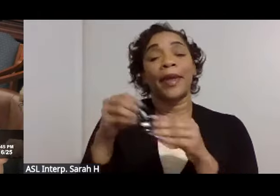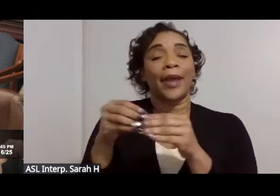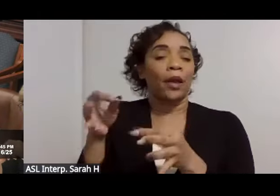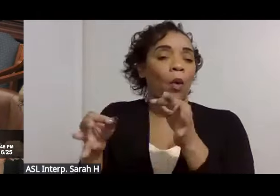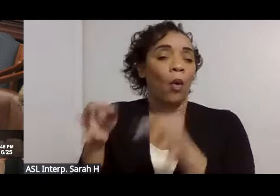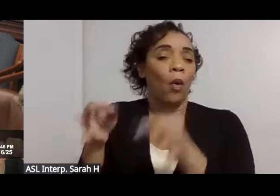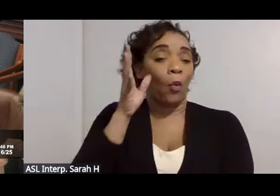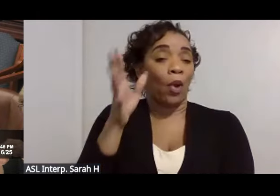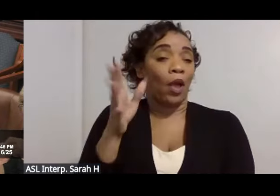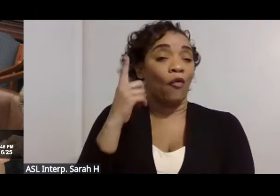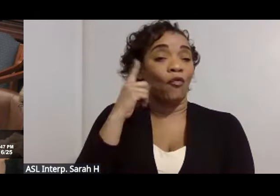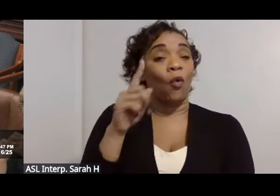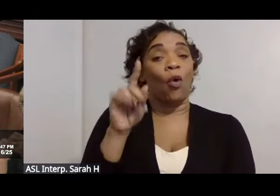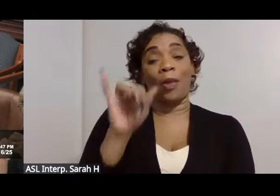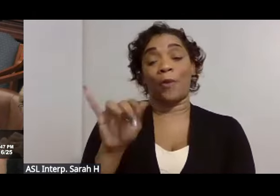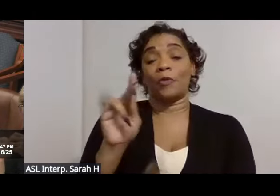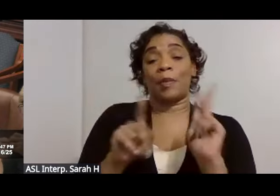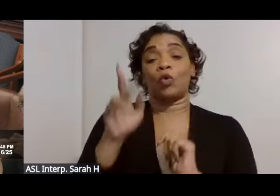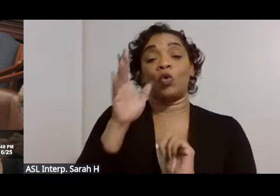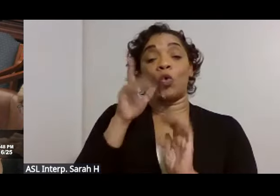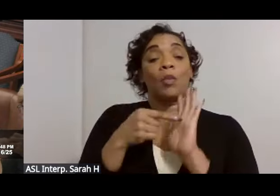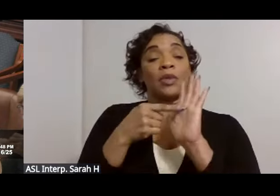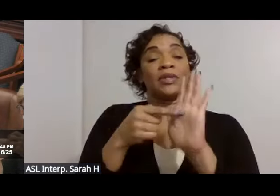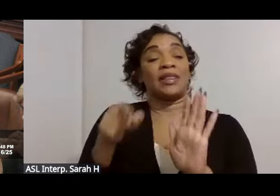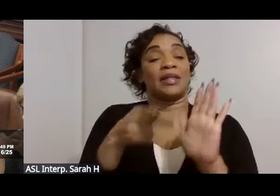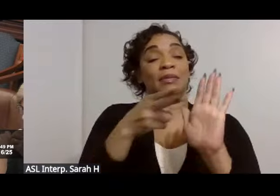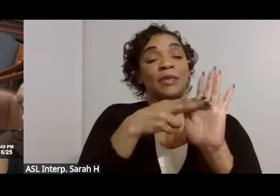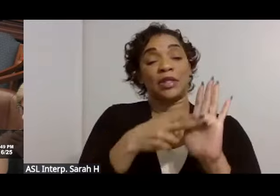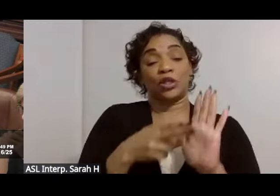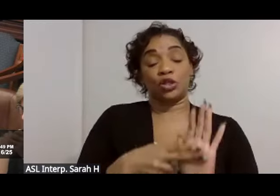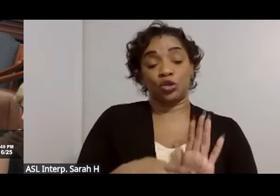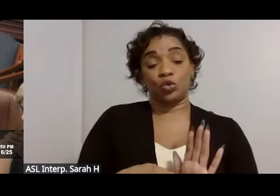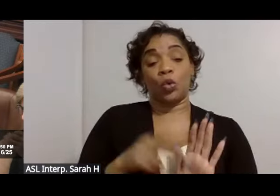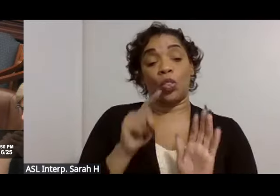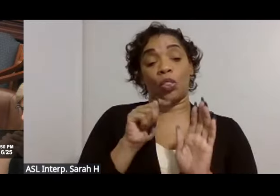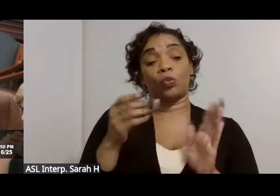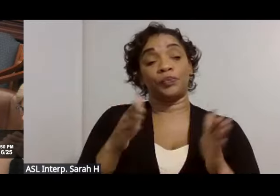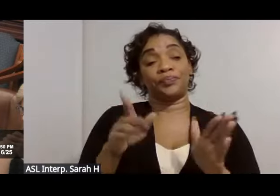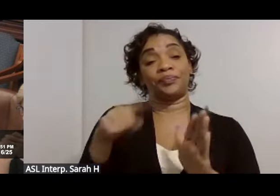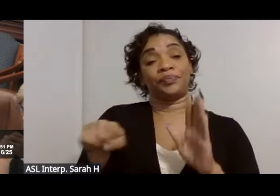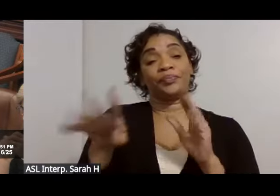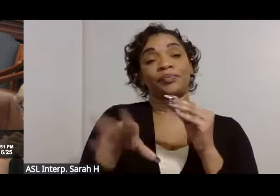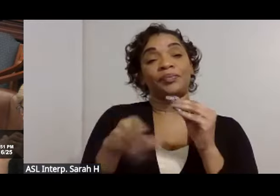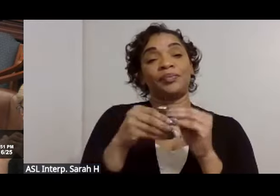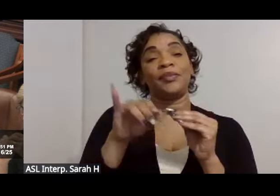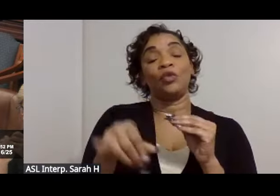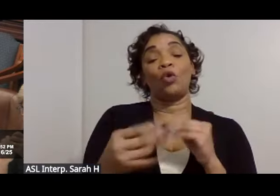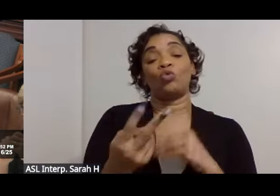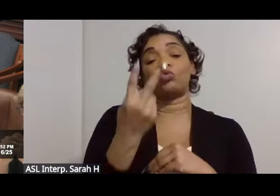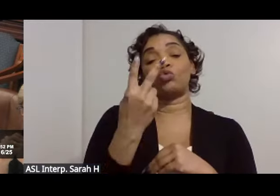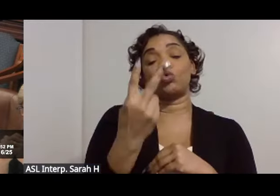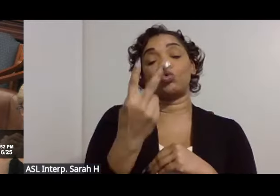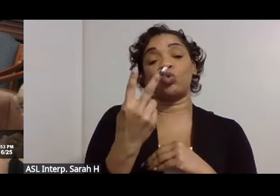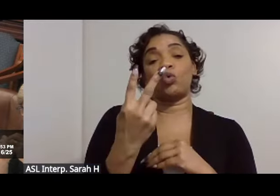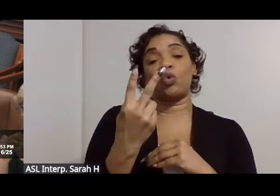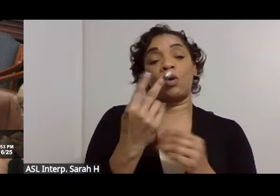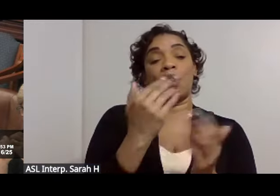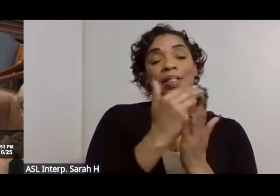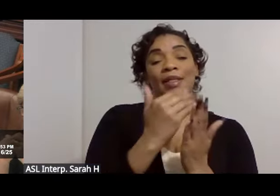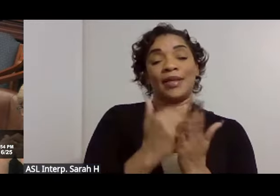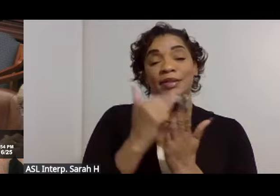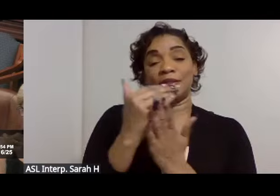present this petition to, the way that they have added in the dual roles or the dual lists,